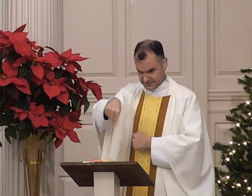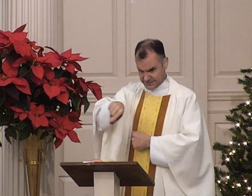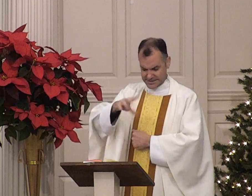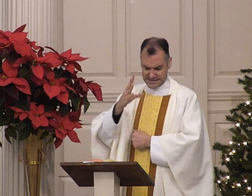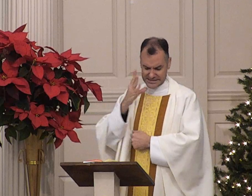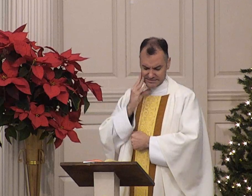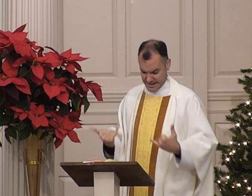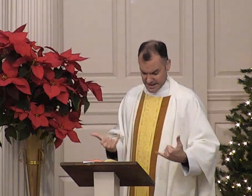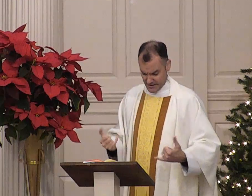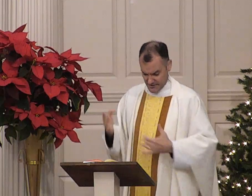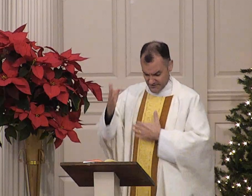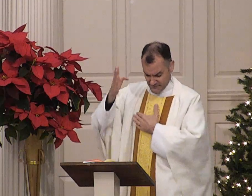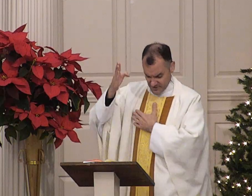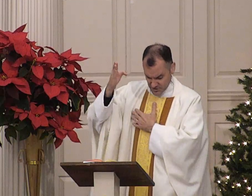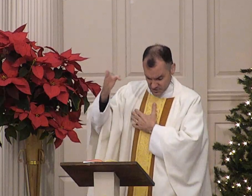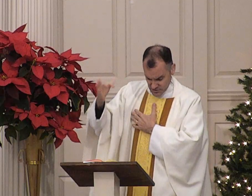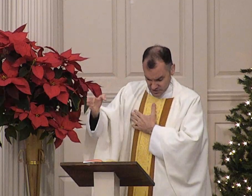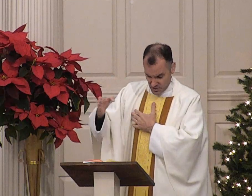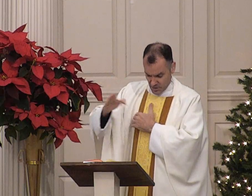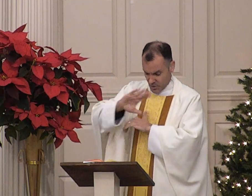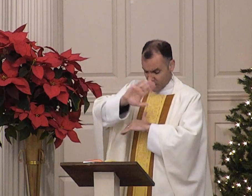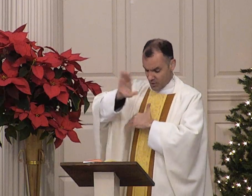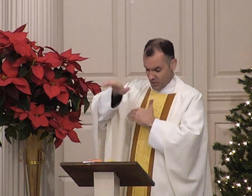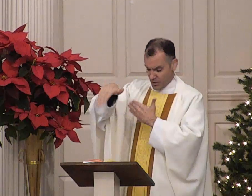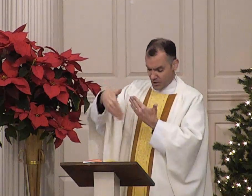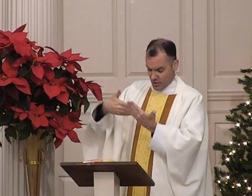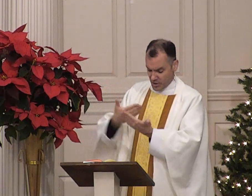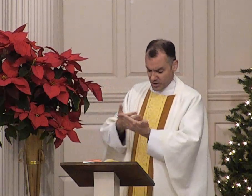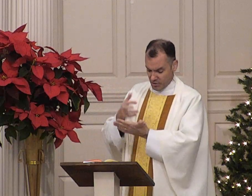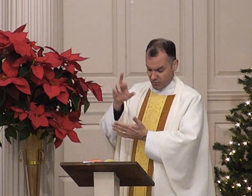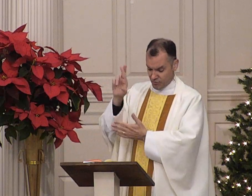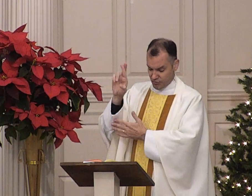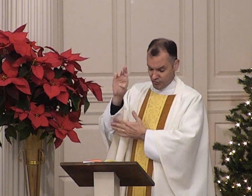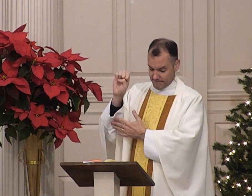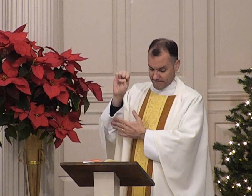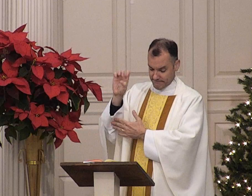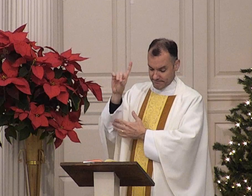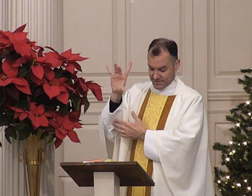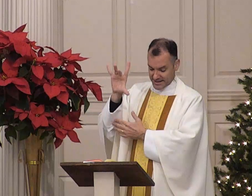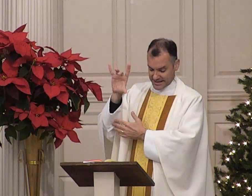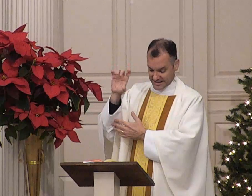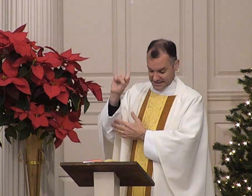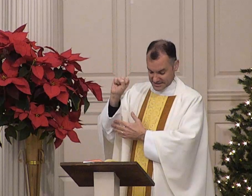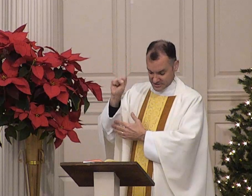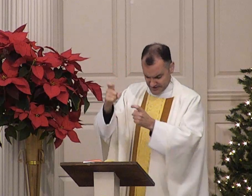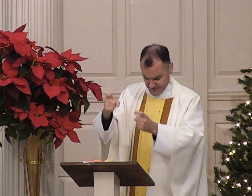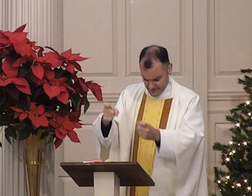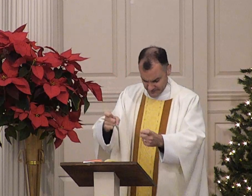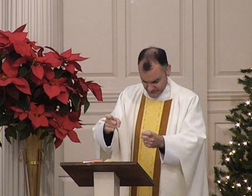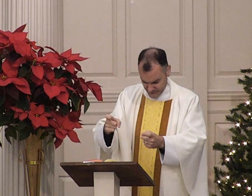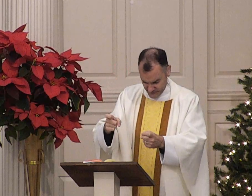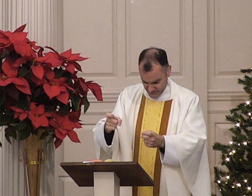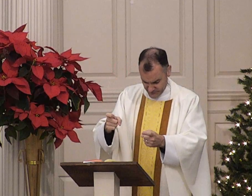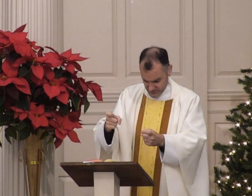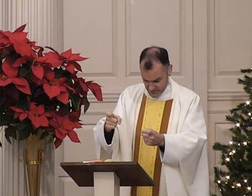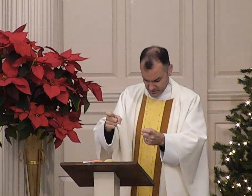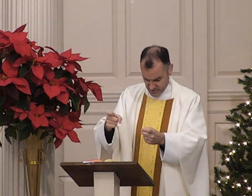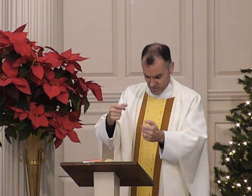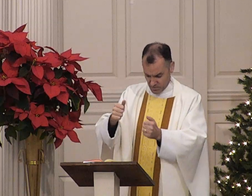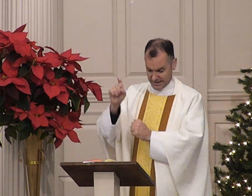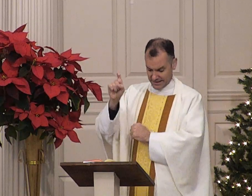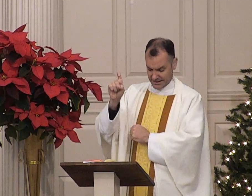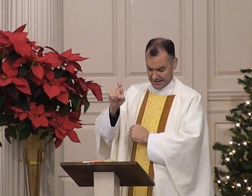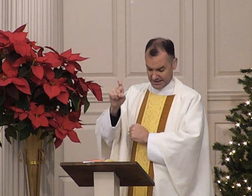ways, experience both now and in the future the remedies which you bestow, that with